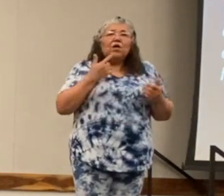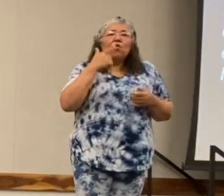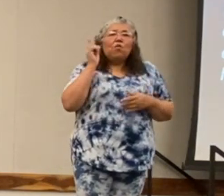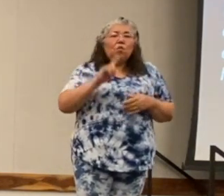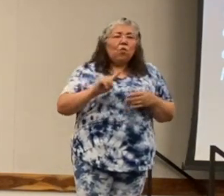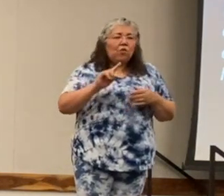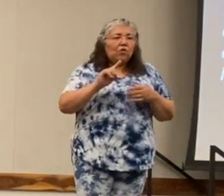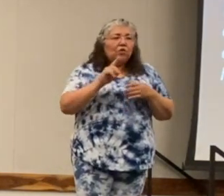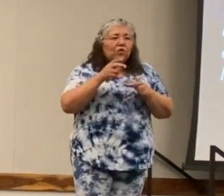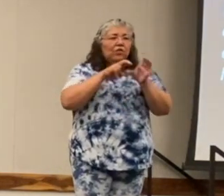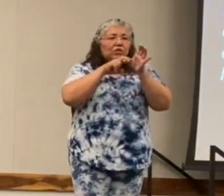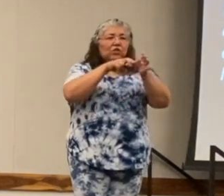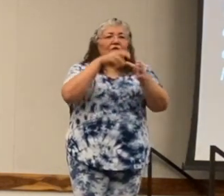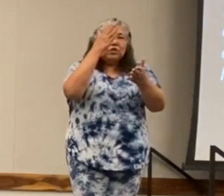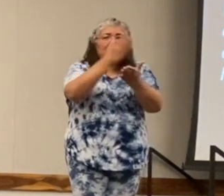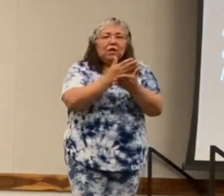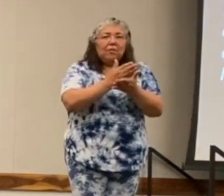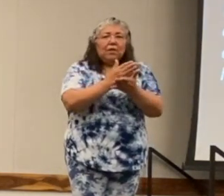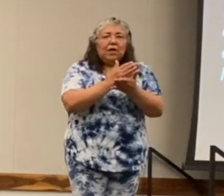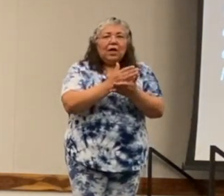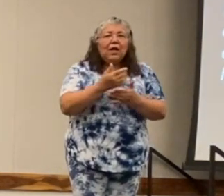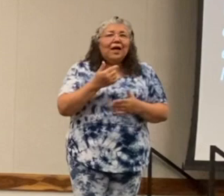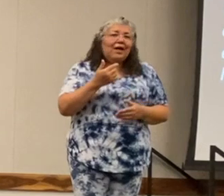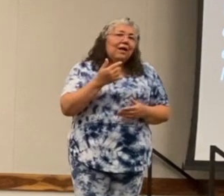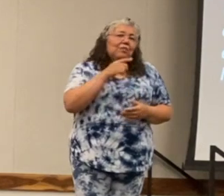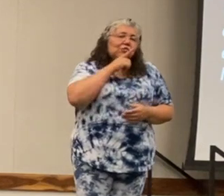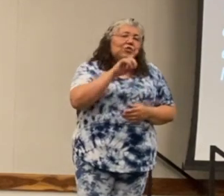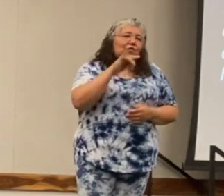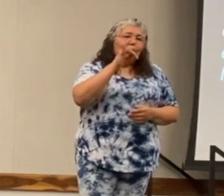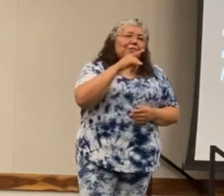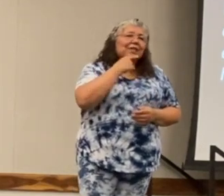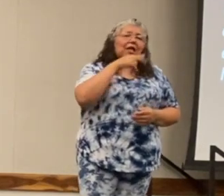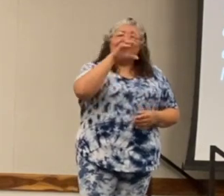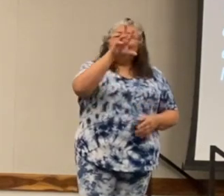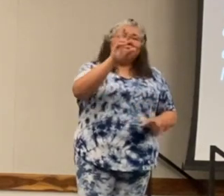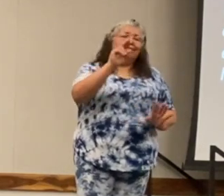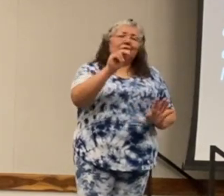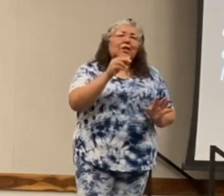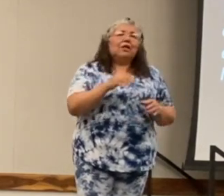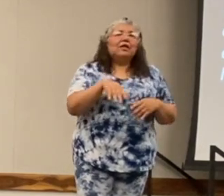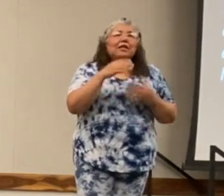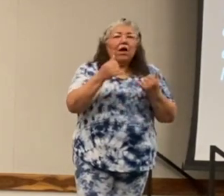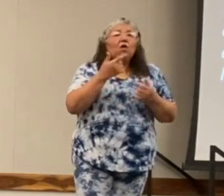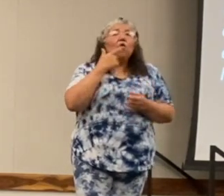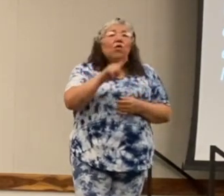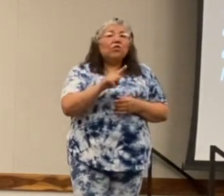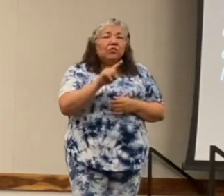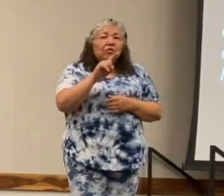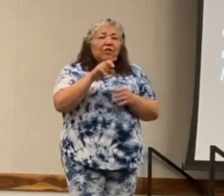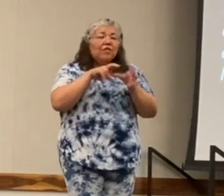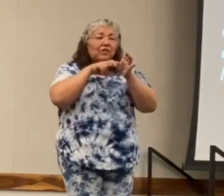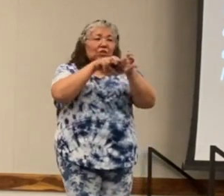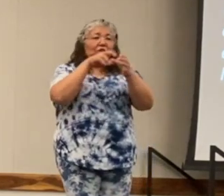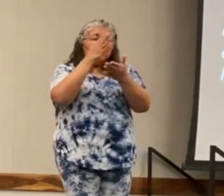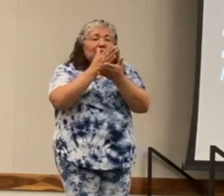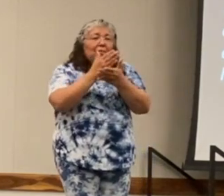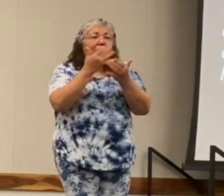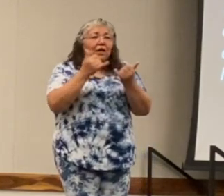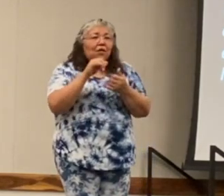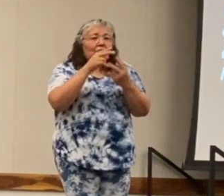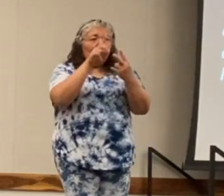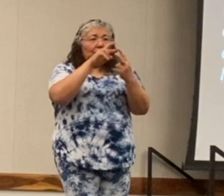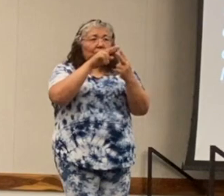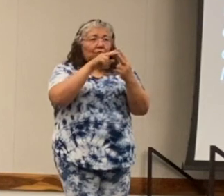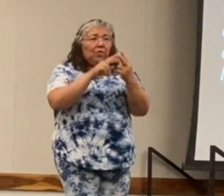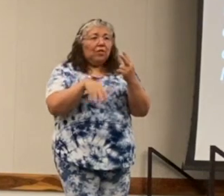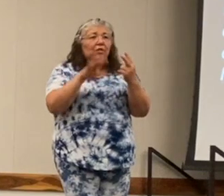the chariot to stop. I'm pretty sure Philip said absolutely nothing. So he ordered the chariot to stop. And both Philip